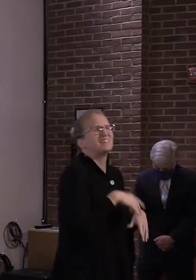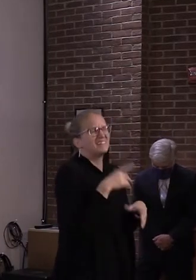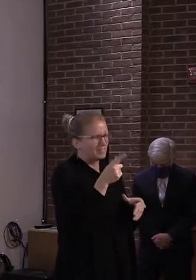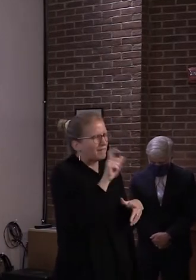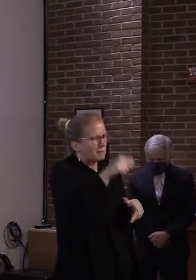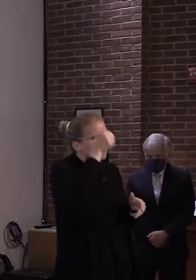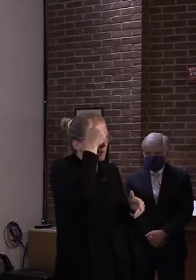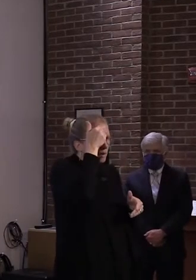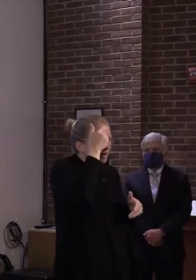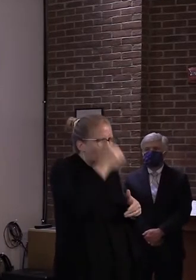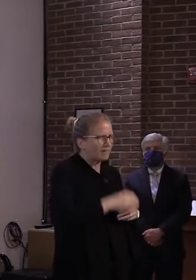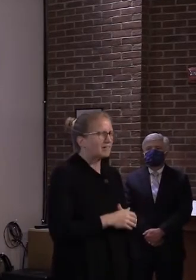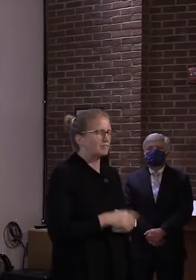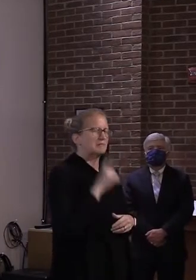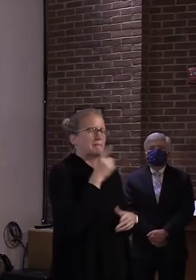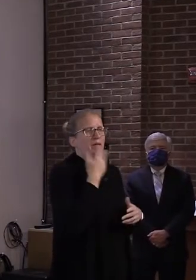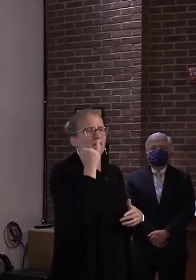time.